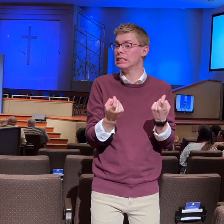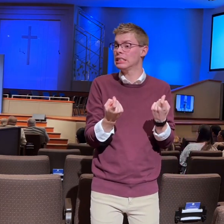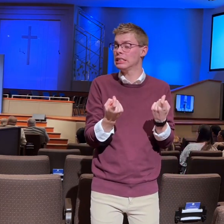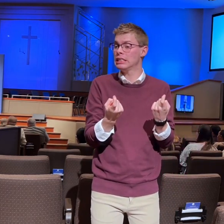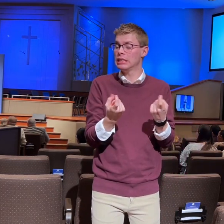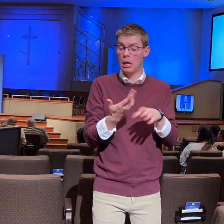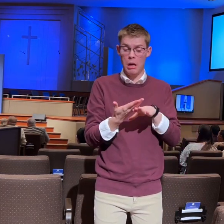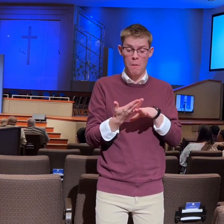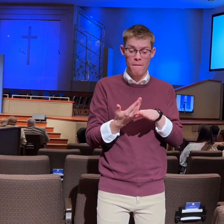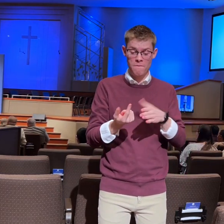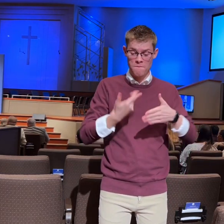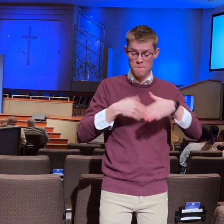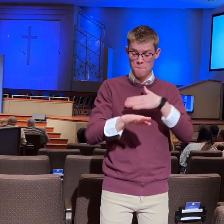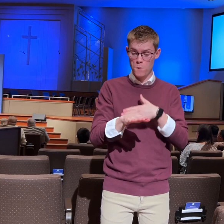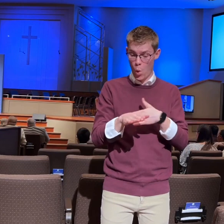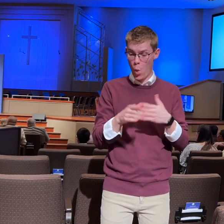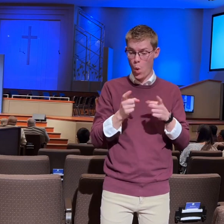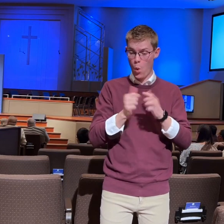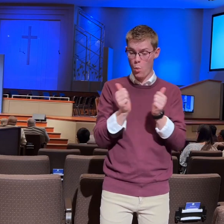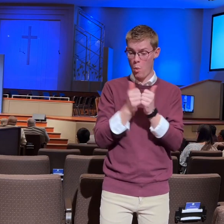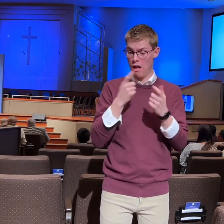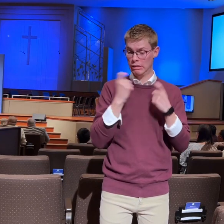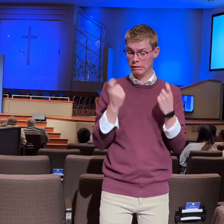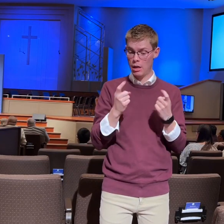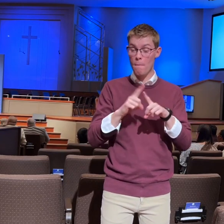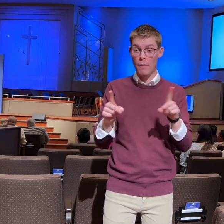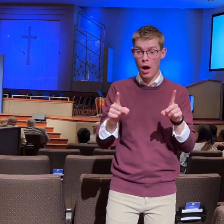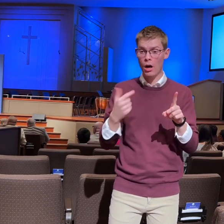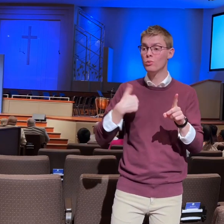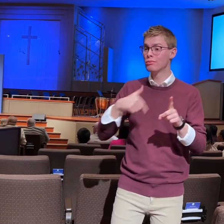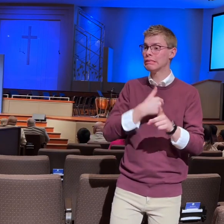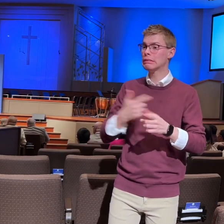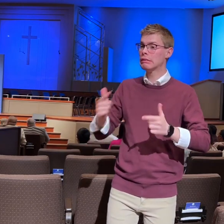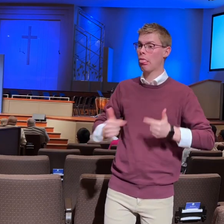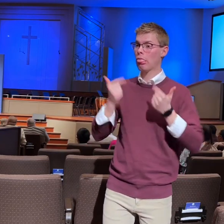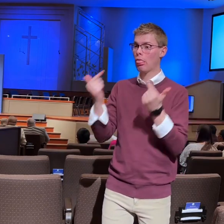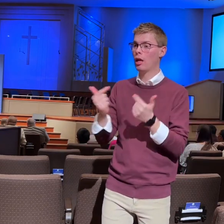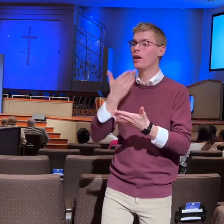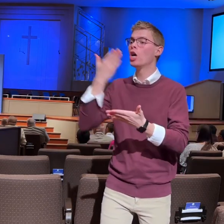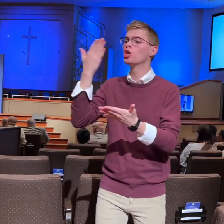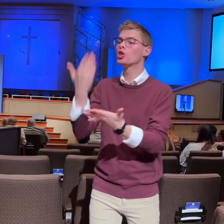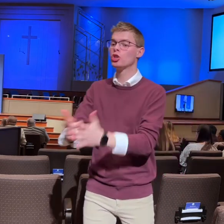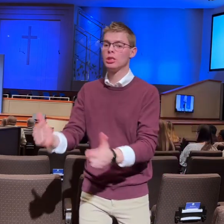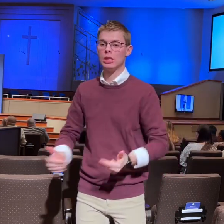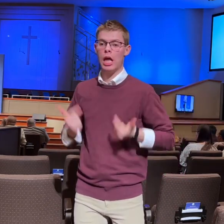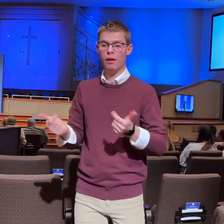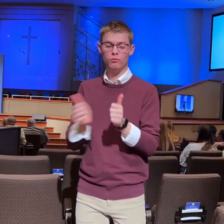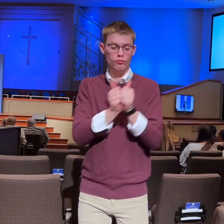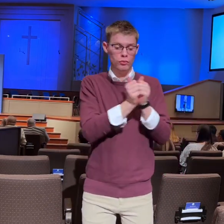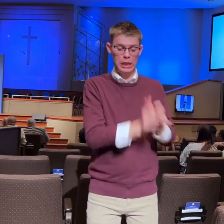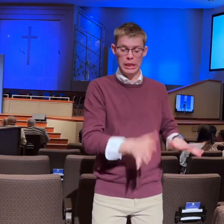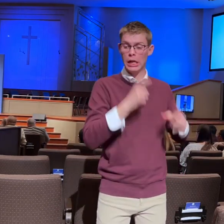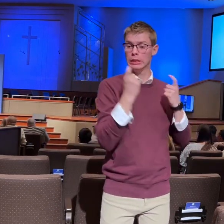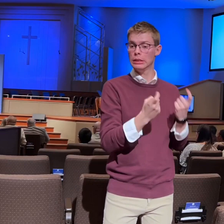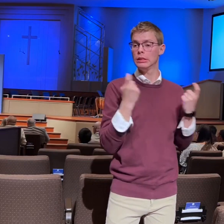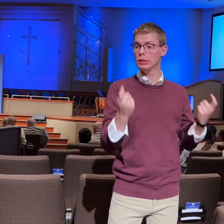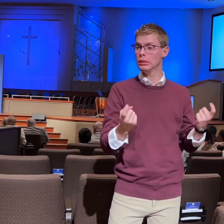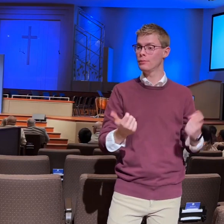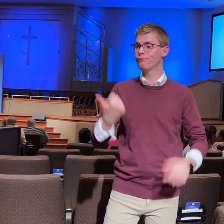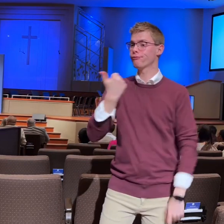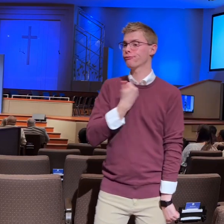righteousness from Christ, that we can live a good life by ourselves, and that we can attain salvation